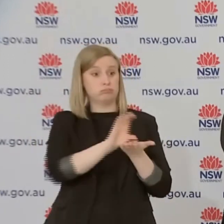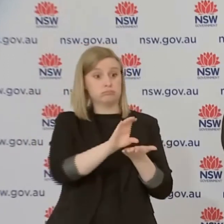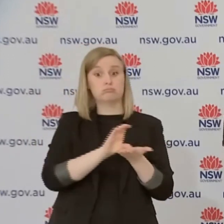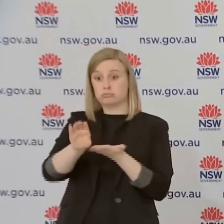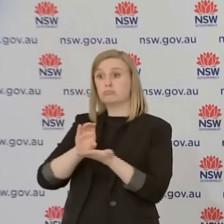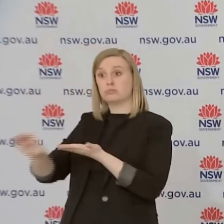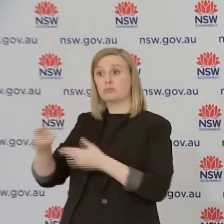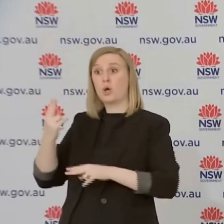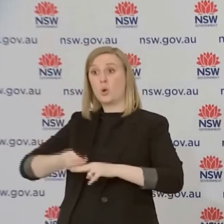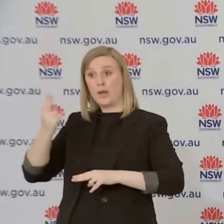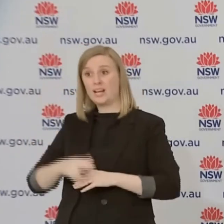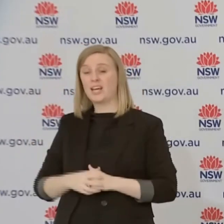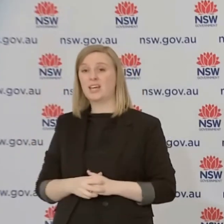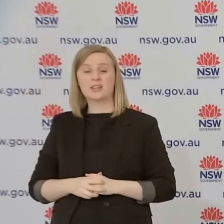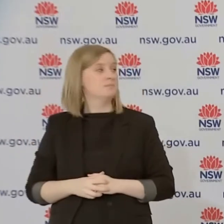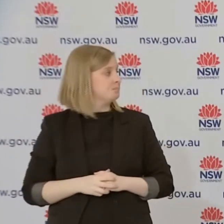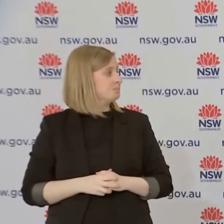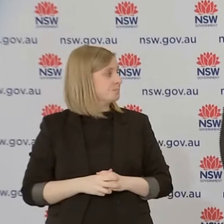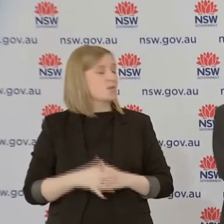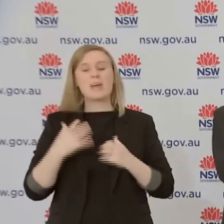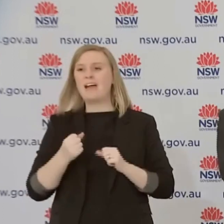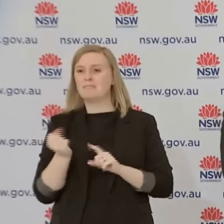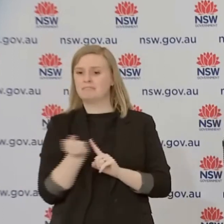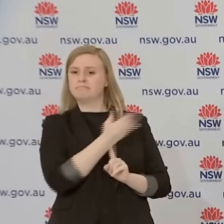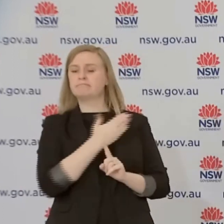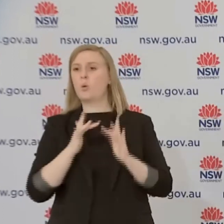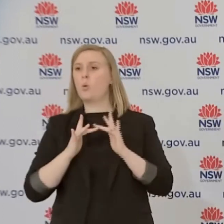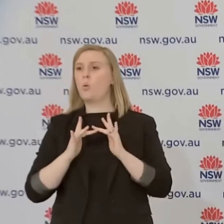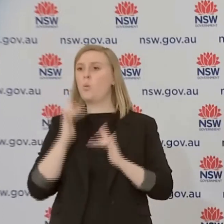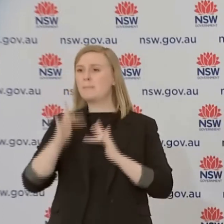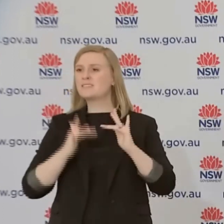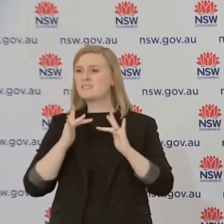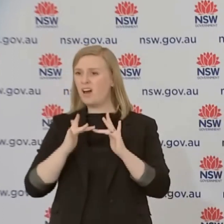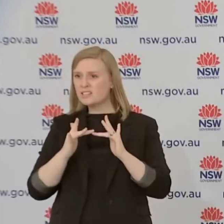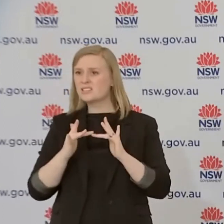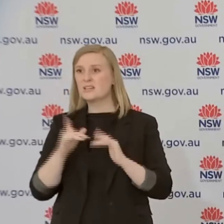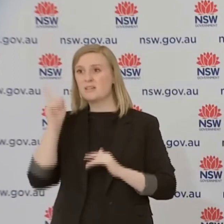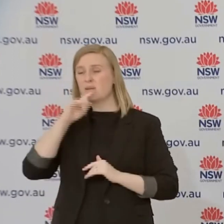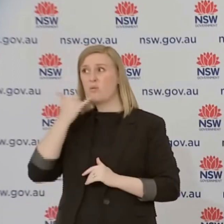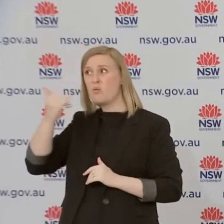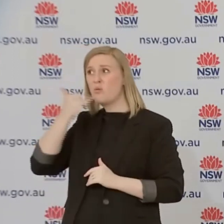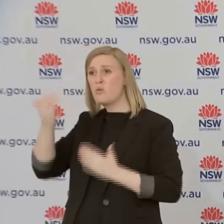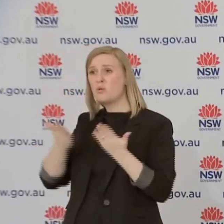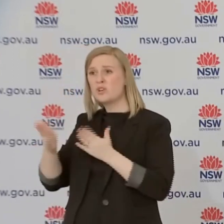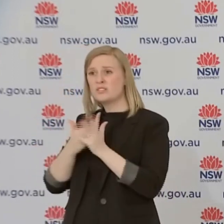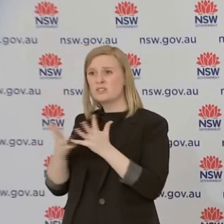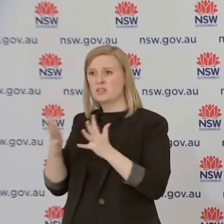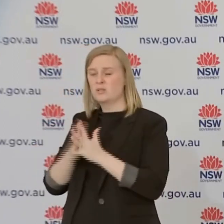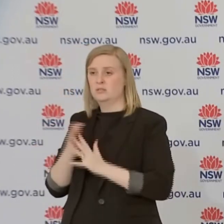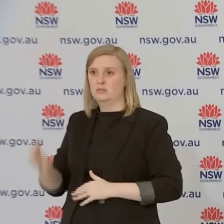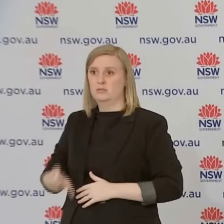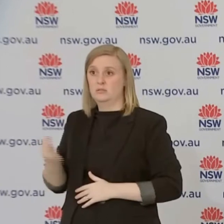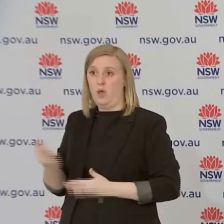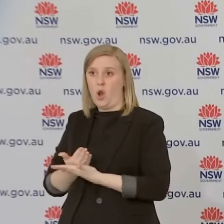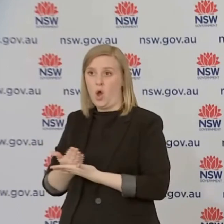newsouthwales.gov.au website up there. We were finding too many people were ringing Service New South Wales, and that was taking a long time. So if people go to the website, they can get immediate assistance